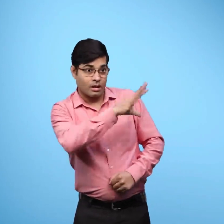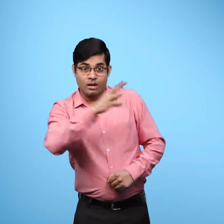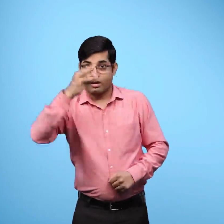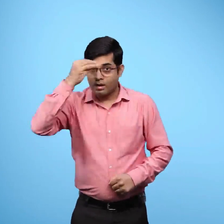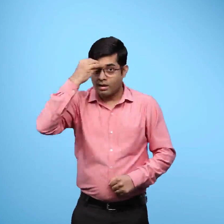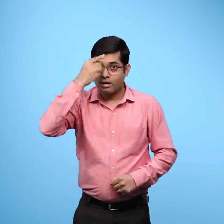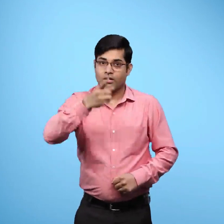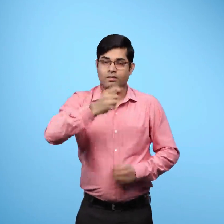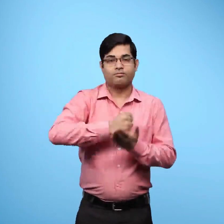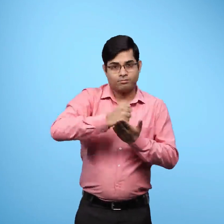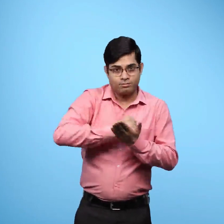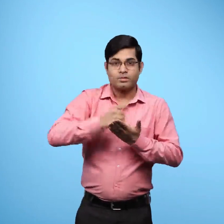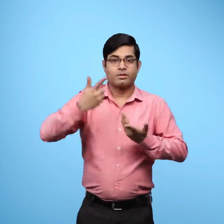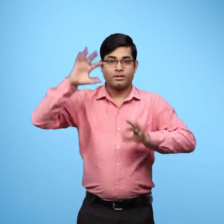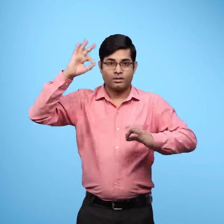dance steps given here